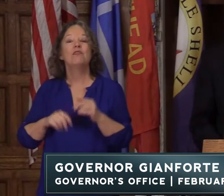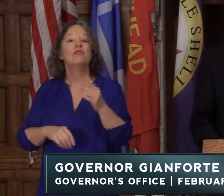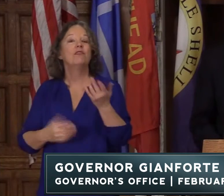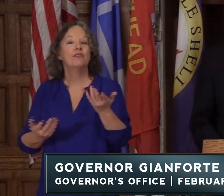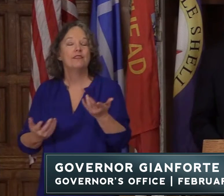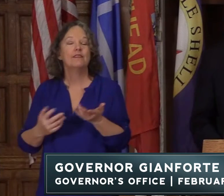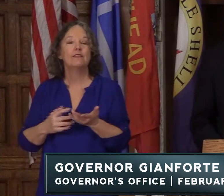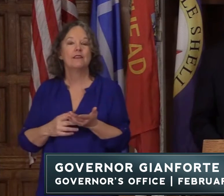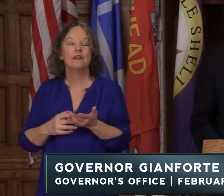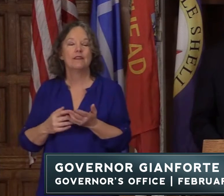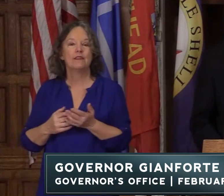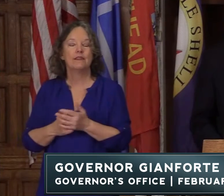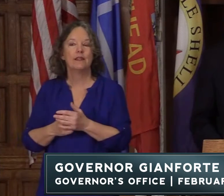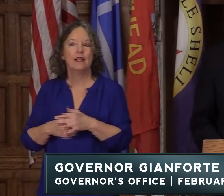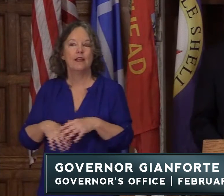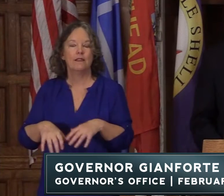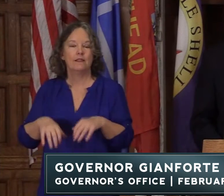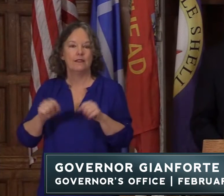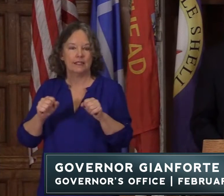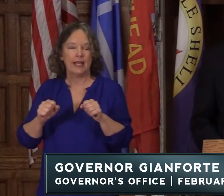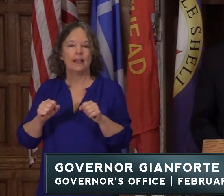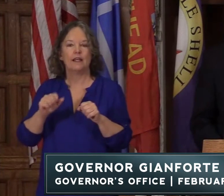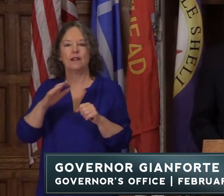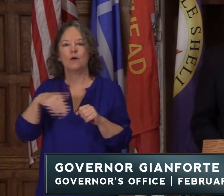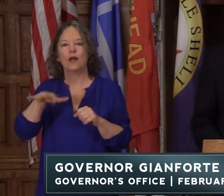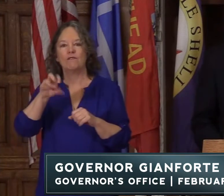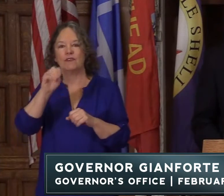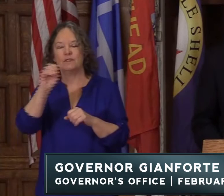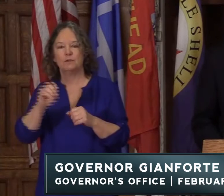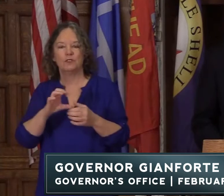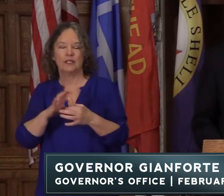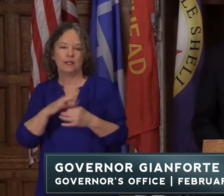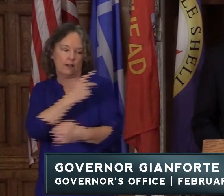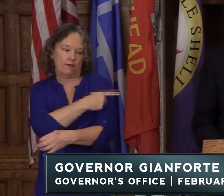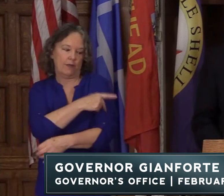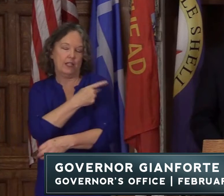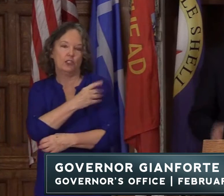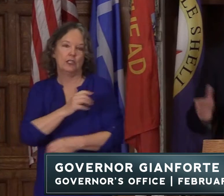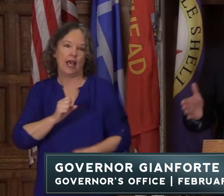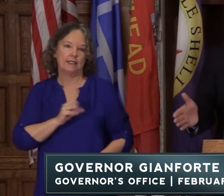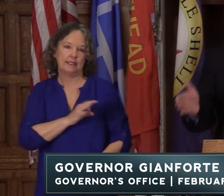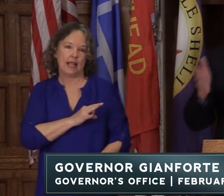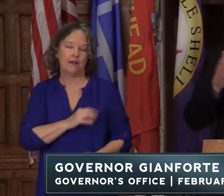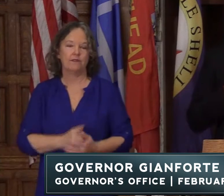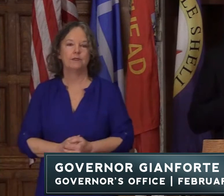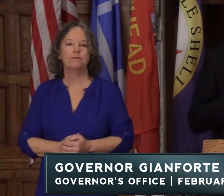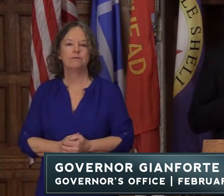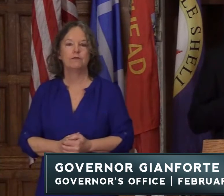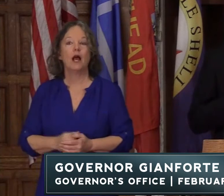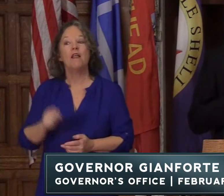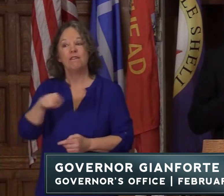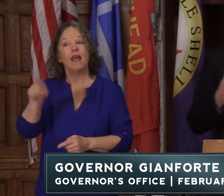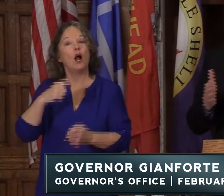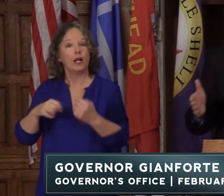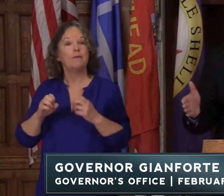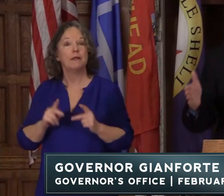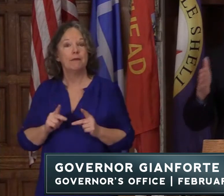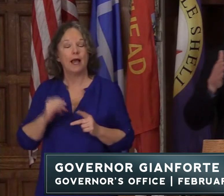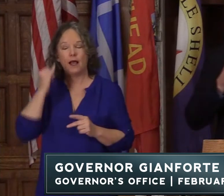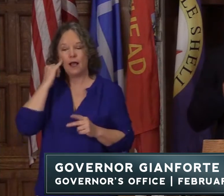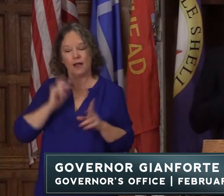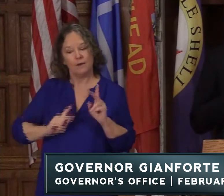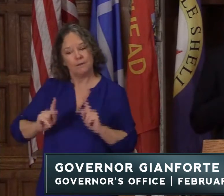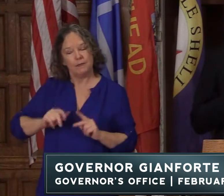been approximately 50% amongst patients and staff. Now they're coming back. If people did